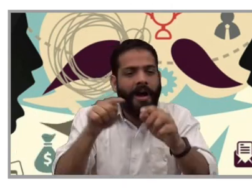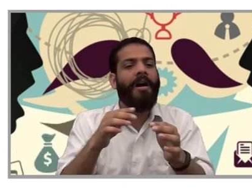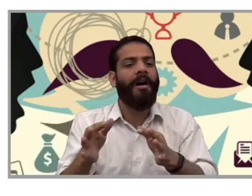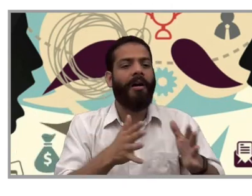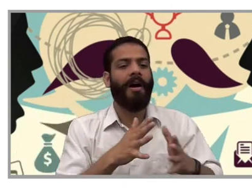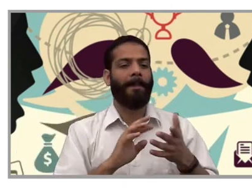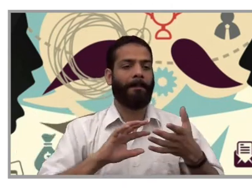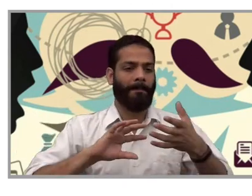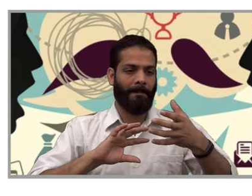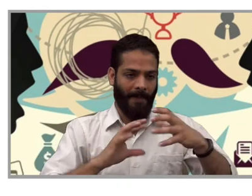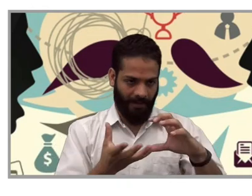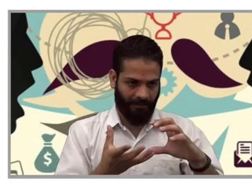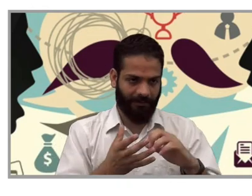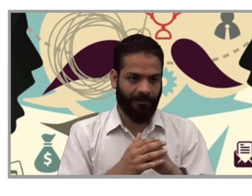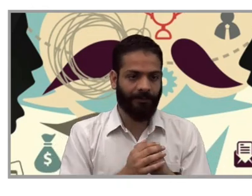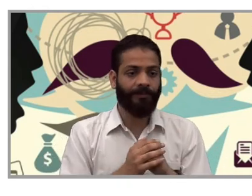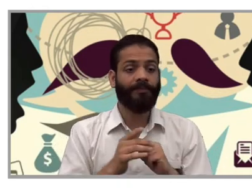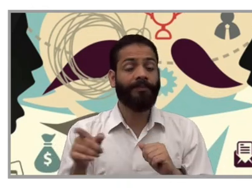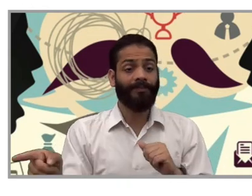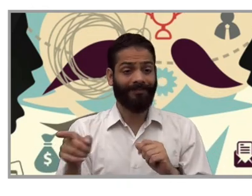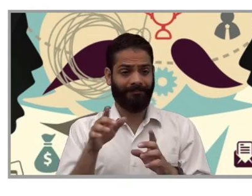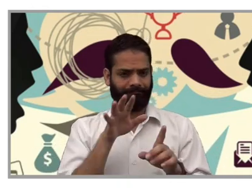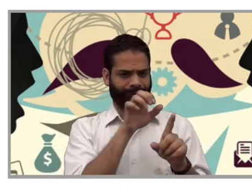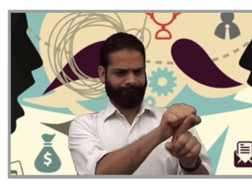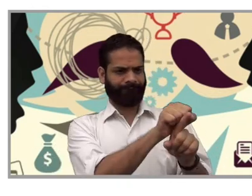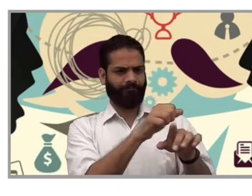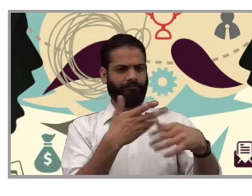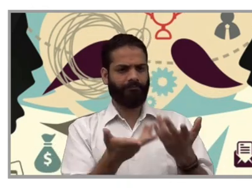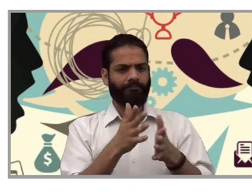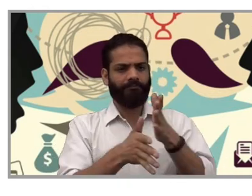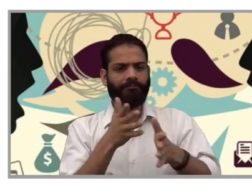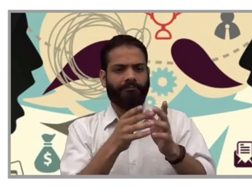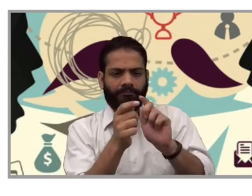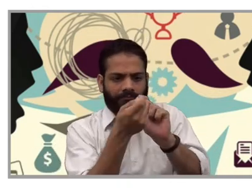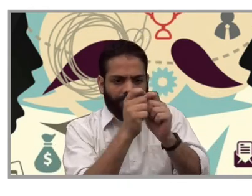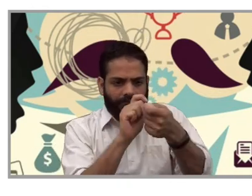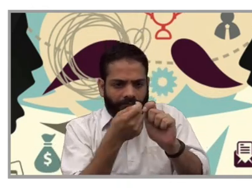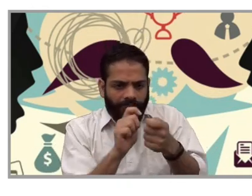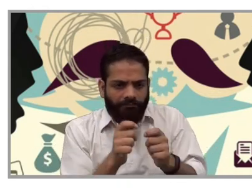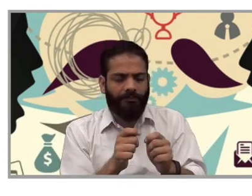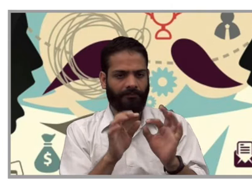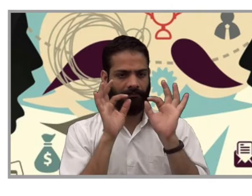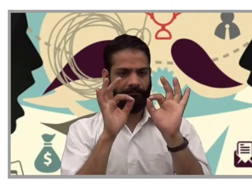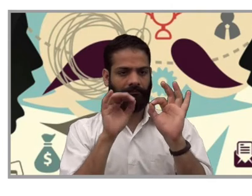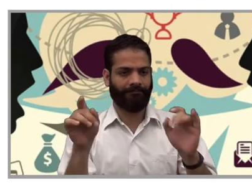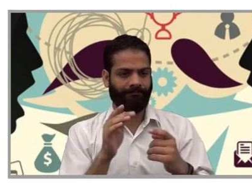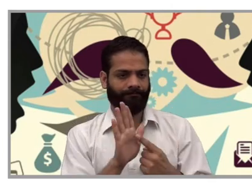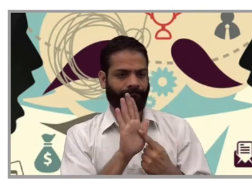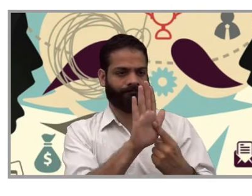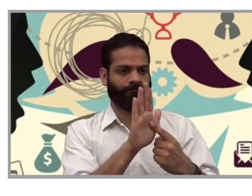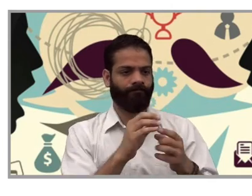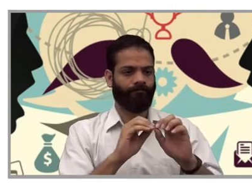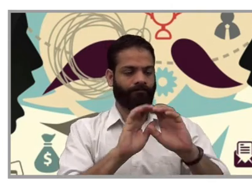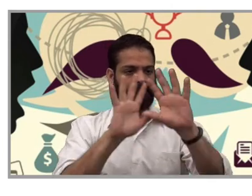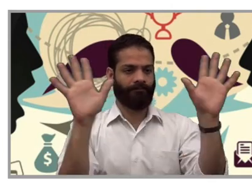In another form of depiction, the articulator leaves its traces as it moves or in